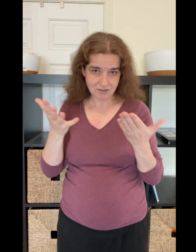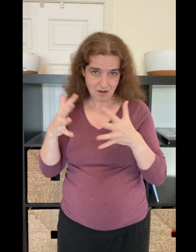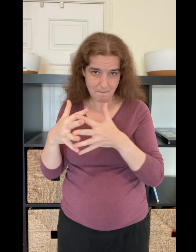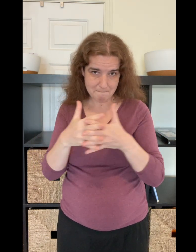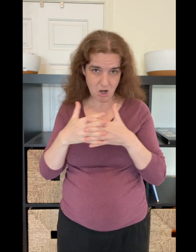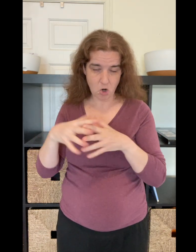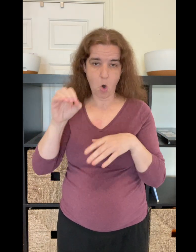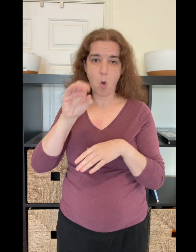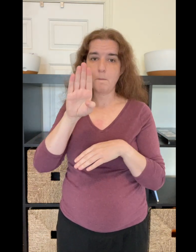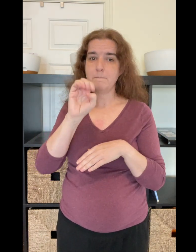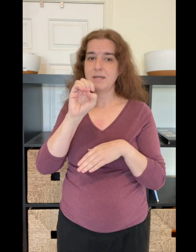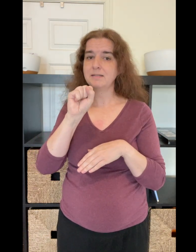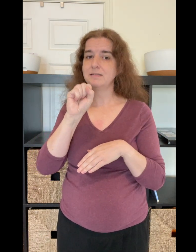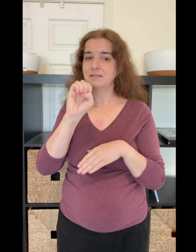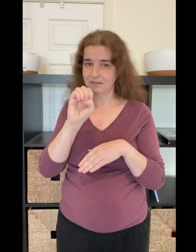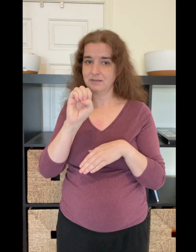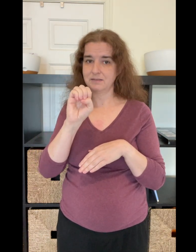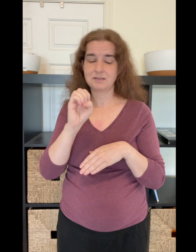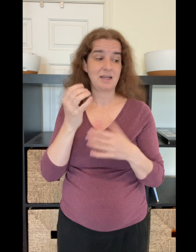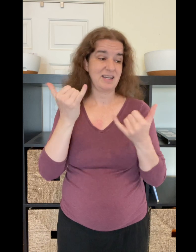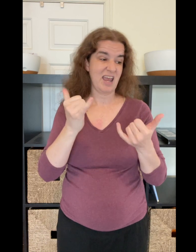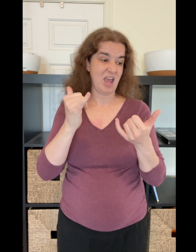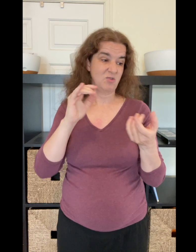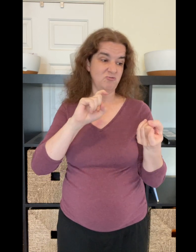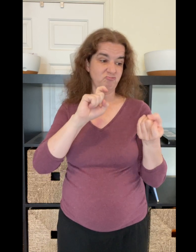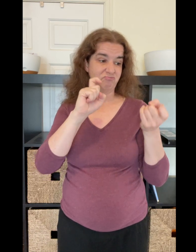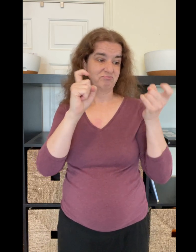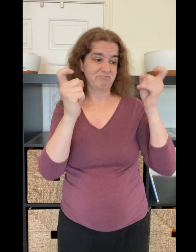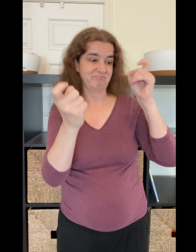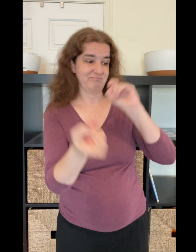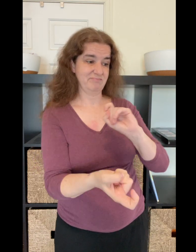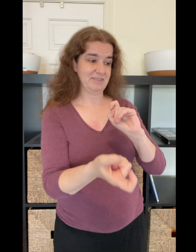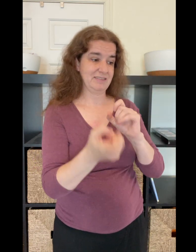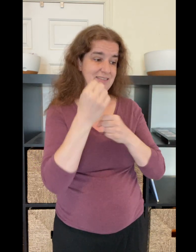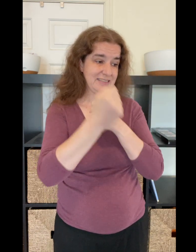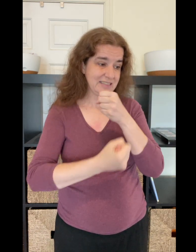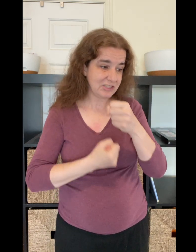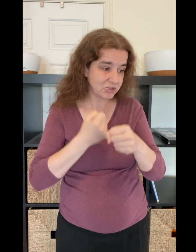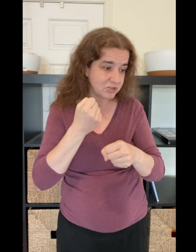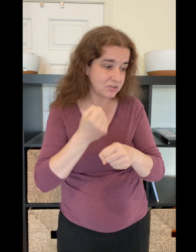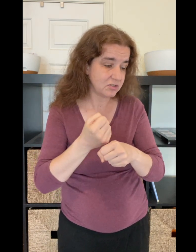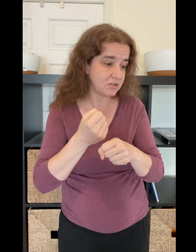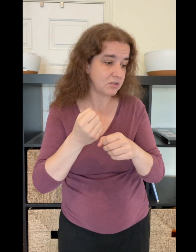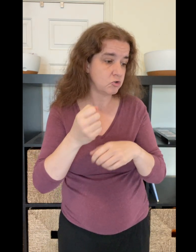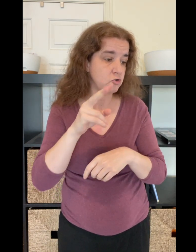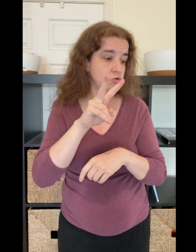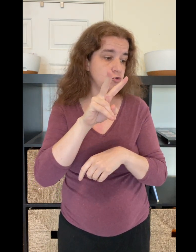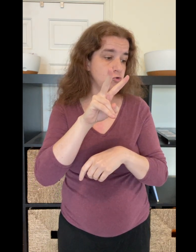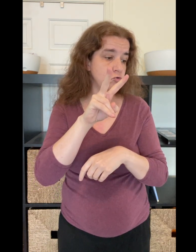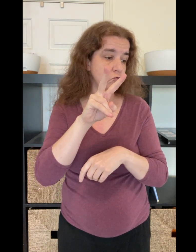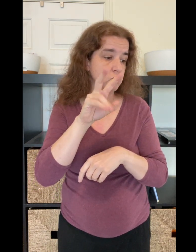30.5% of adults here in America were obese, and now that's changed over time to the